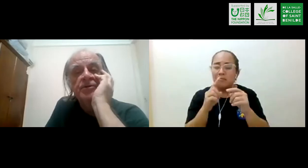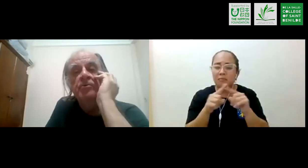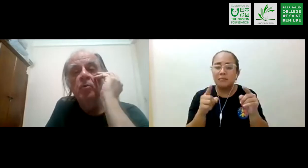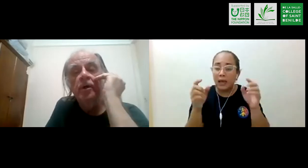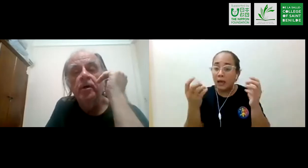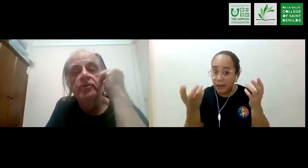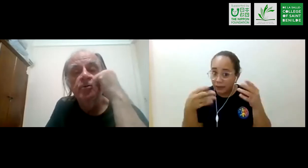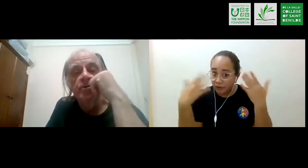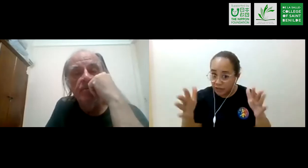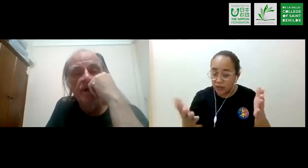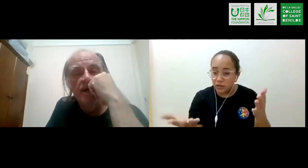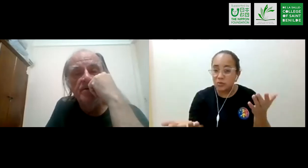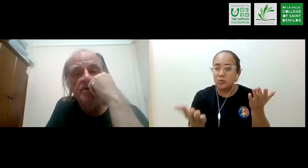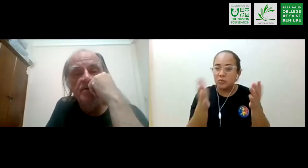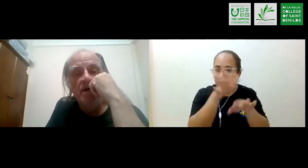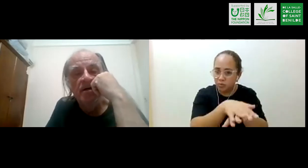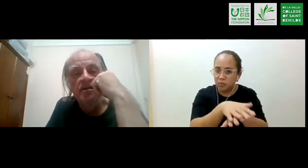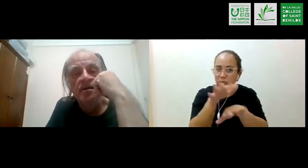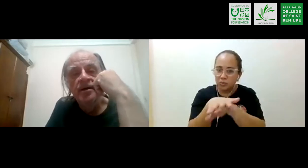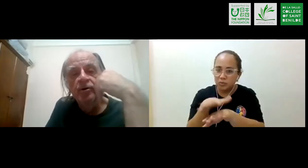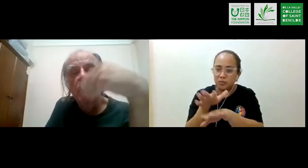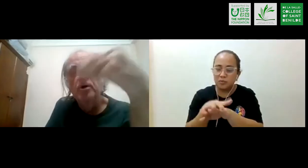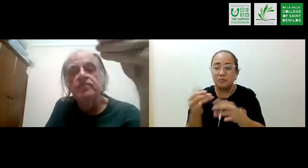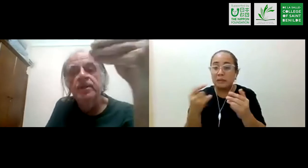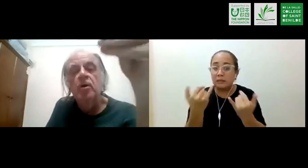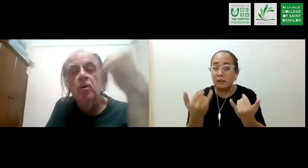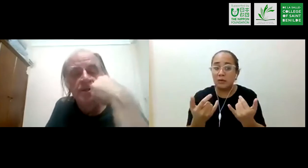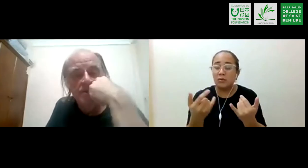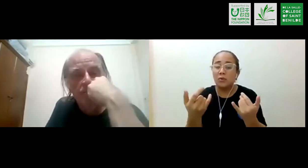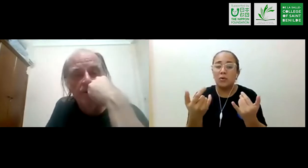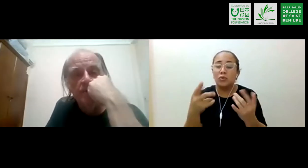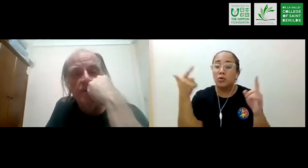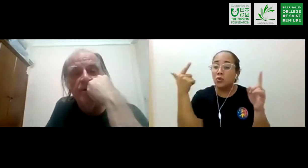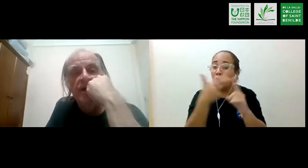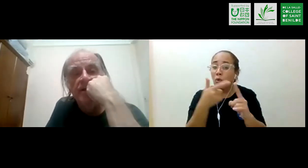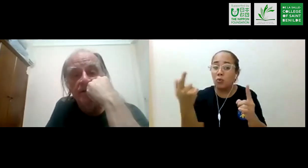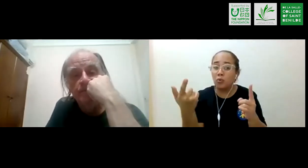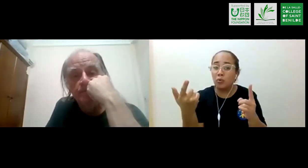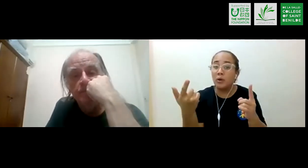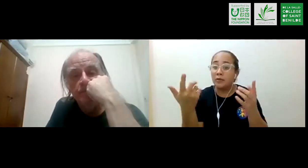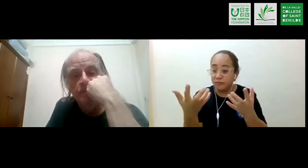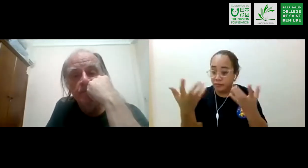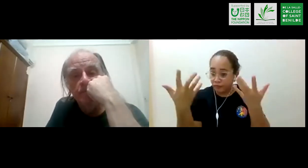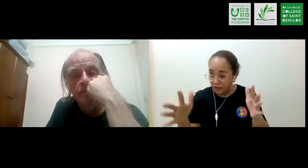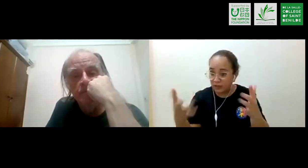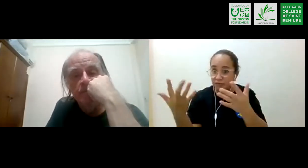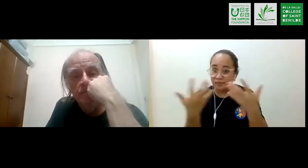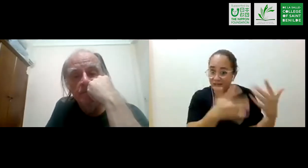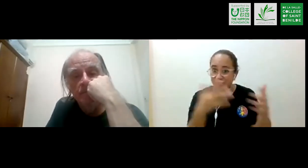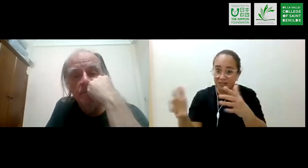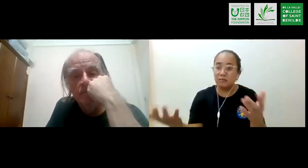But since you're working on two separate lessons, your ultimate goal is to put them both together.